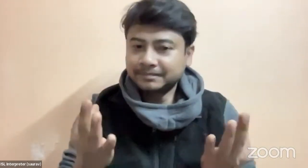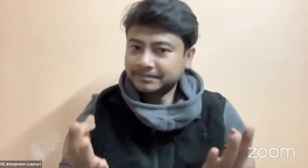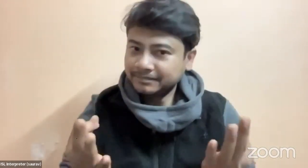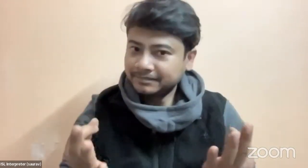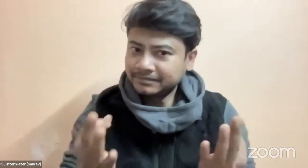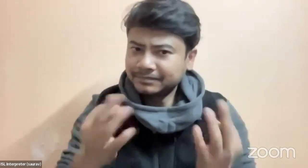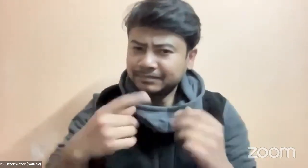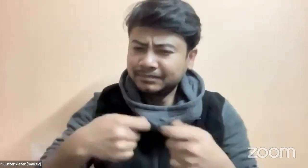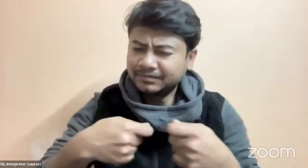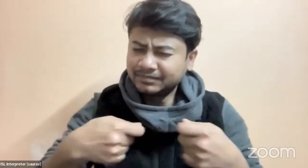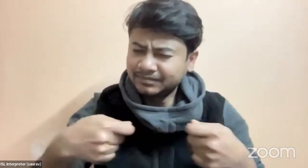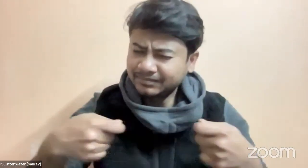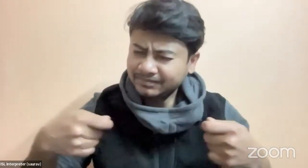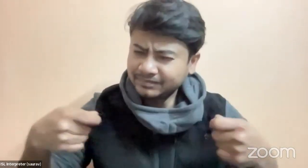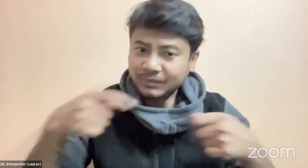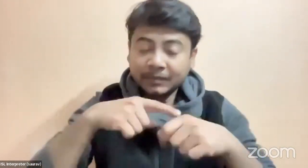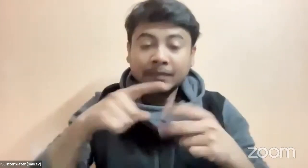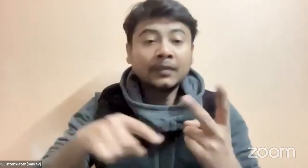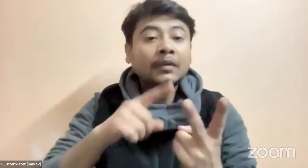homas.